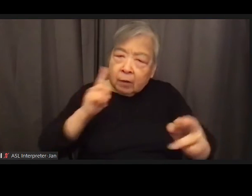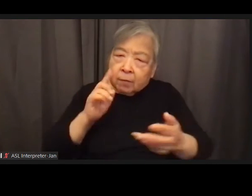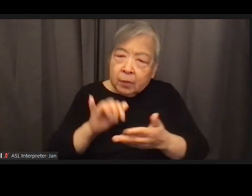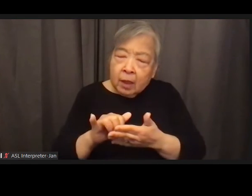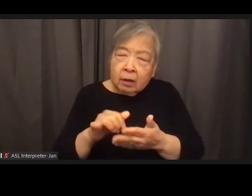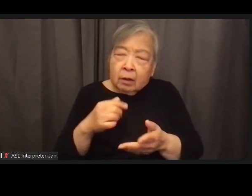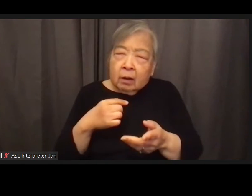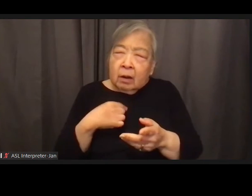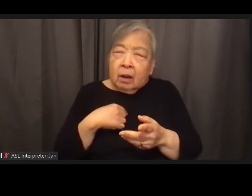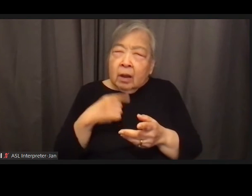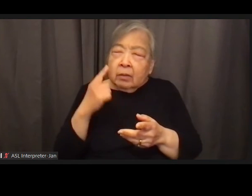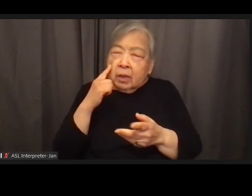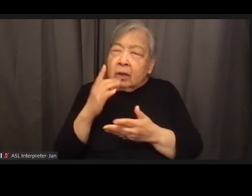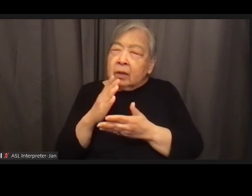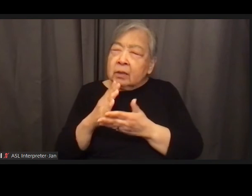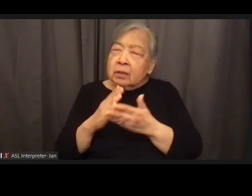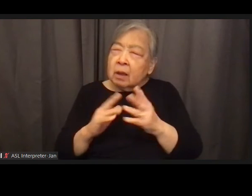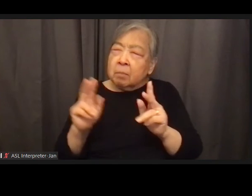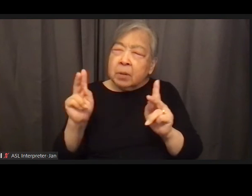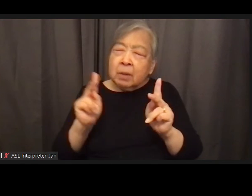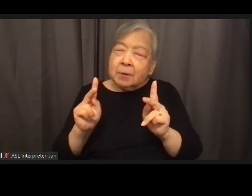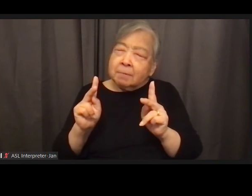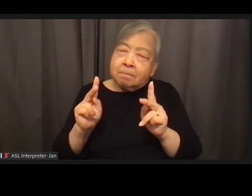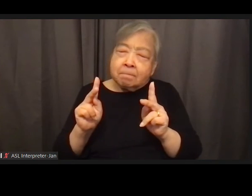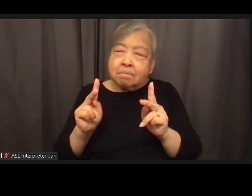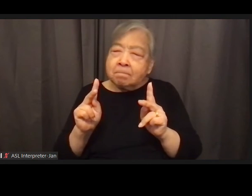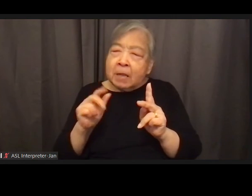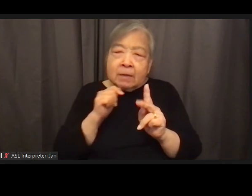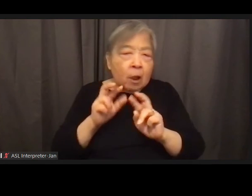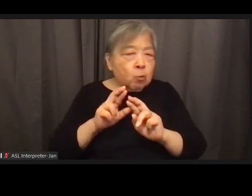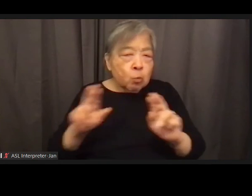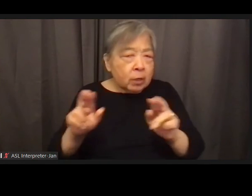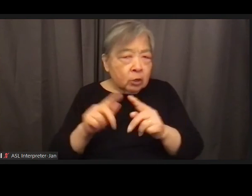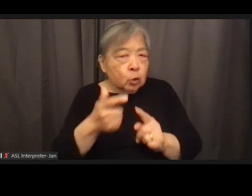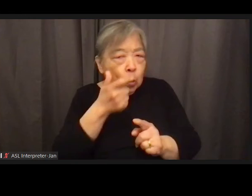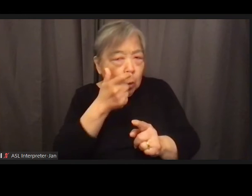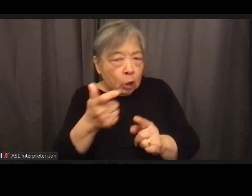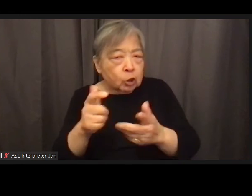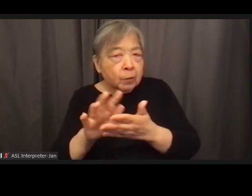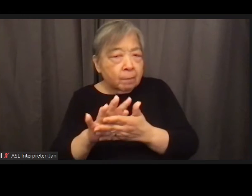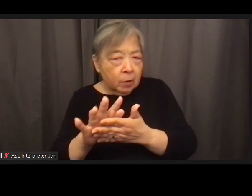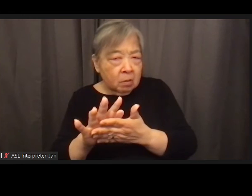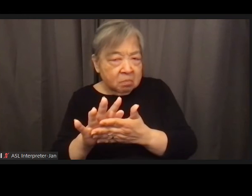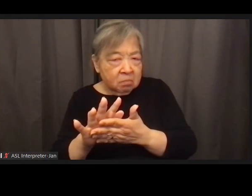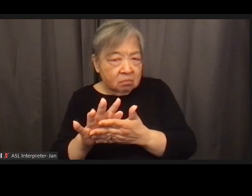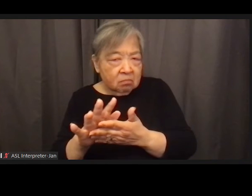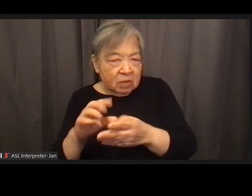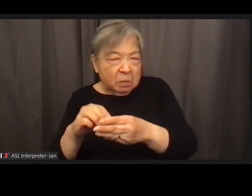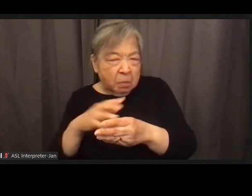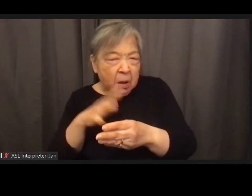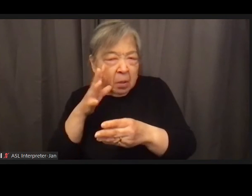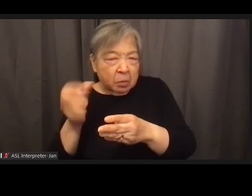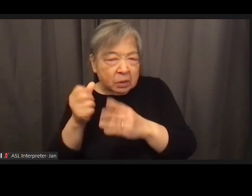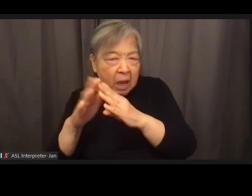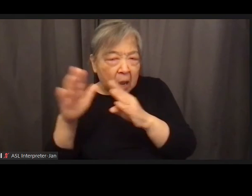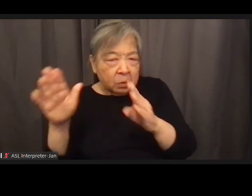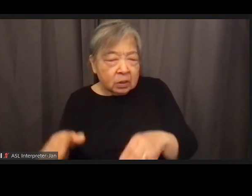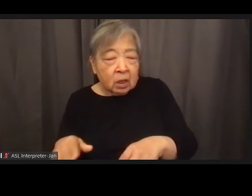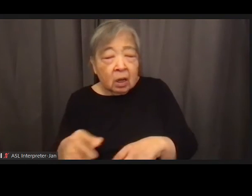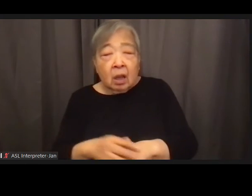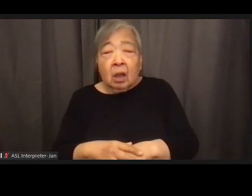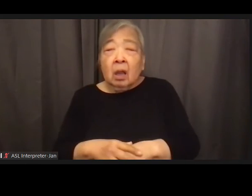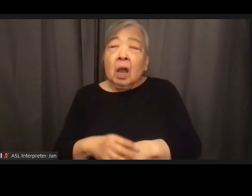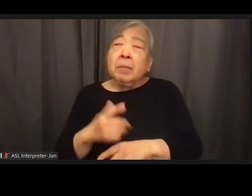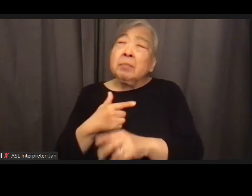people were not ready to watch the film In My Mother's House. They just, and it grabs them at one